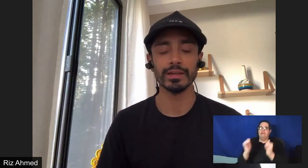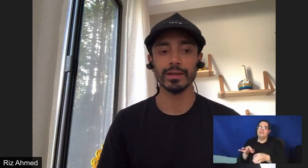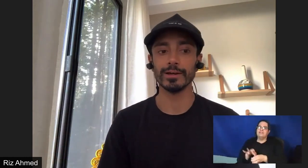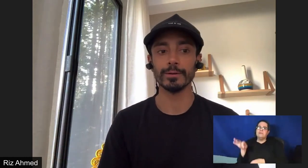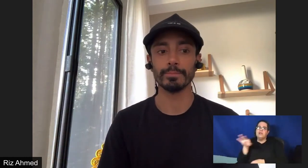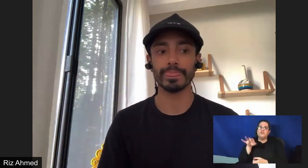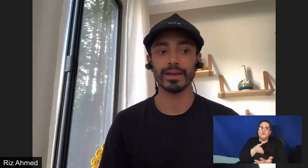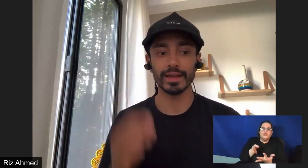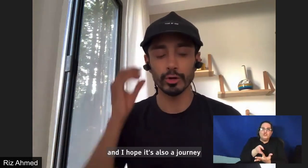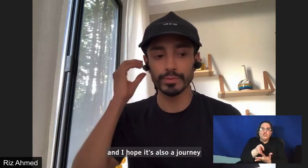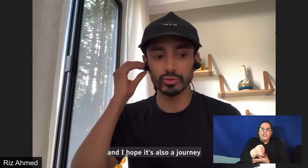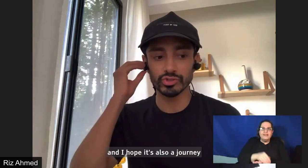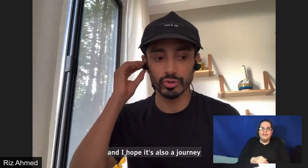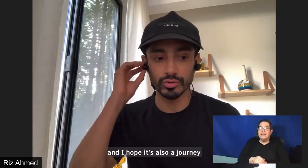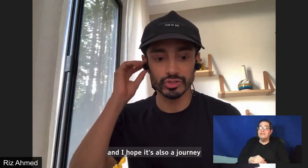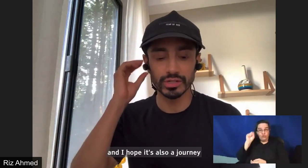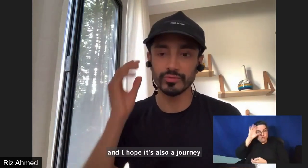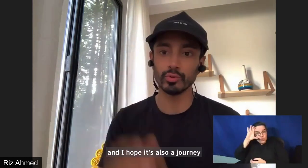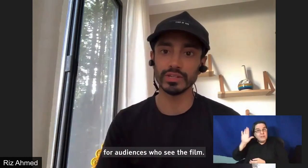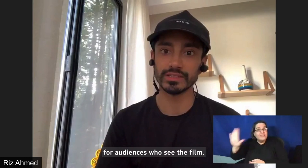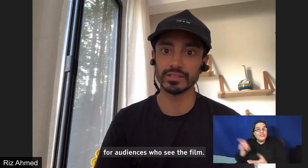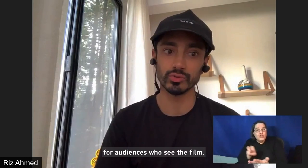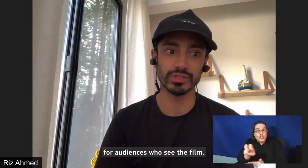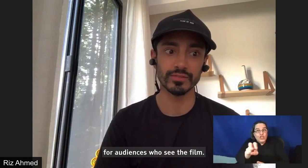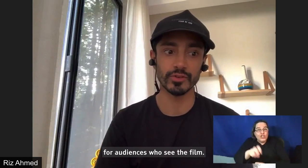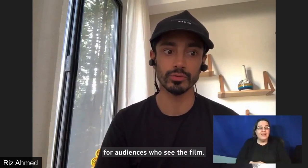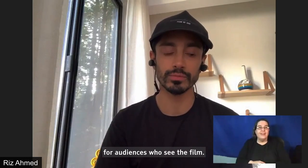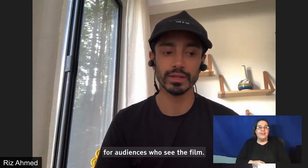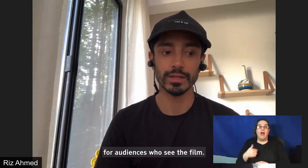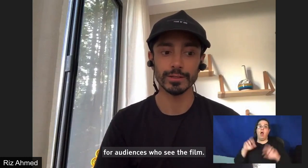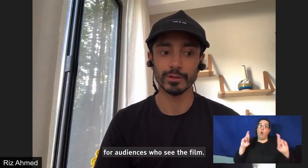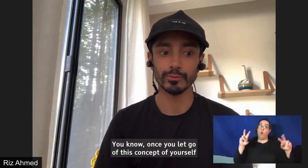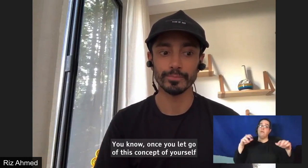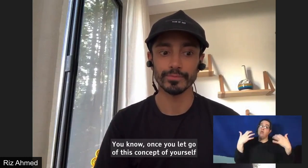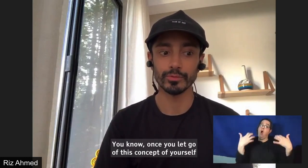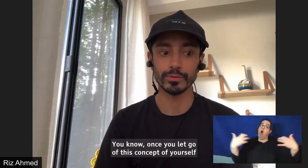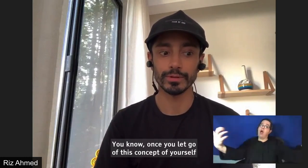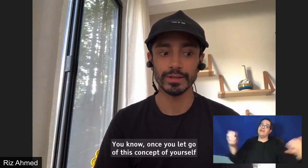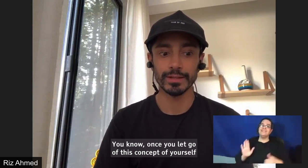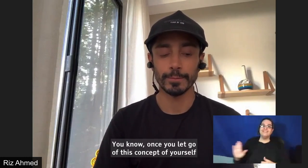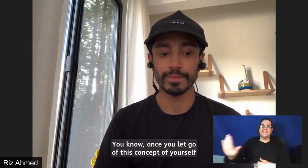journey. And I hope it's also a journey for audiences who see the film. You know,